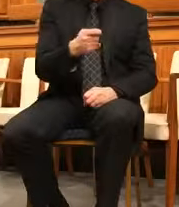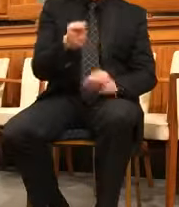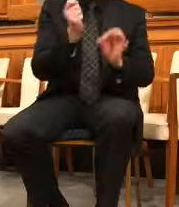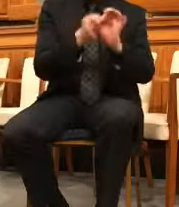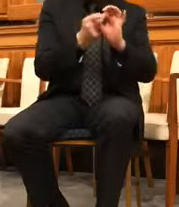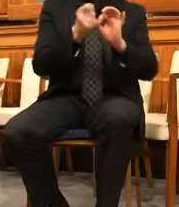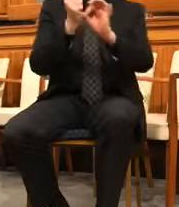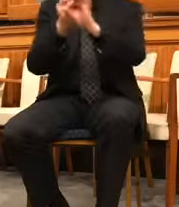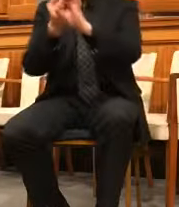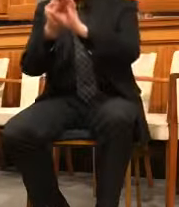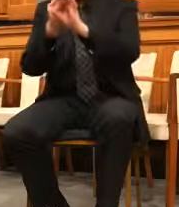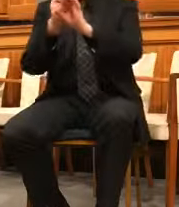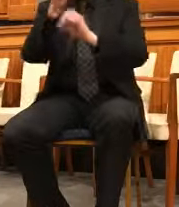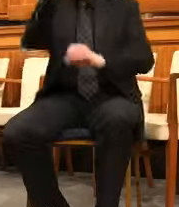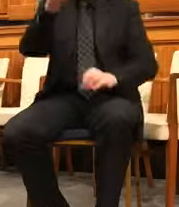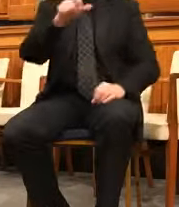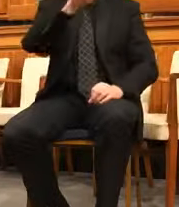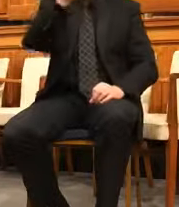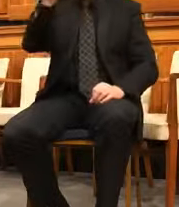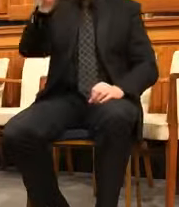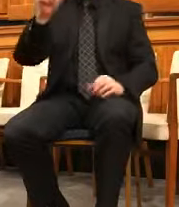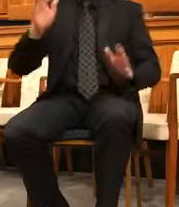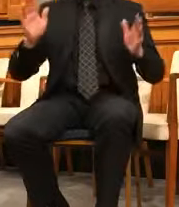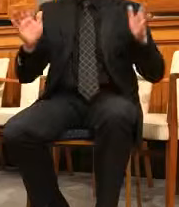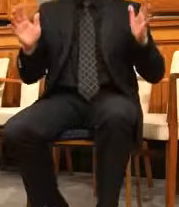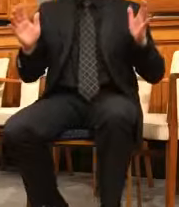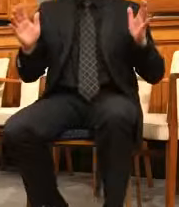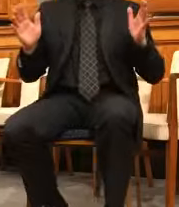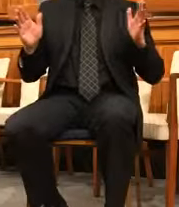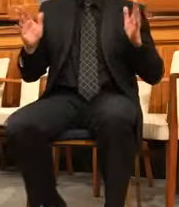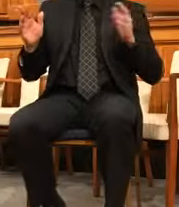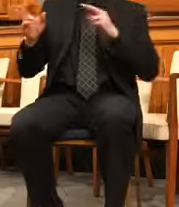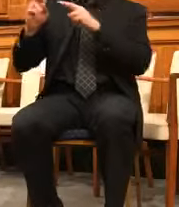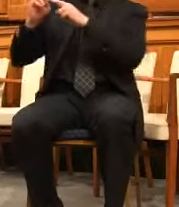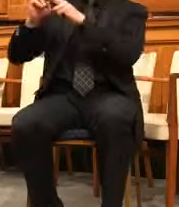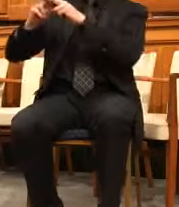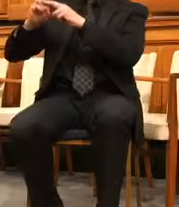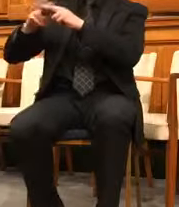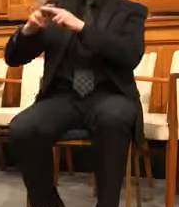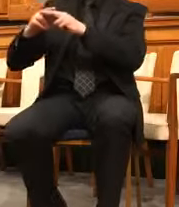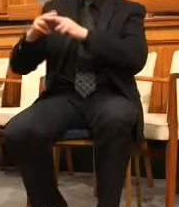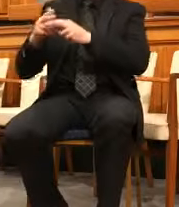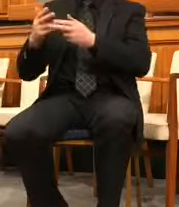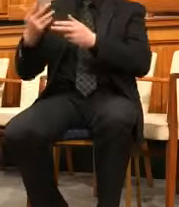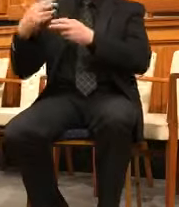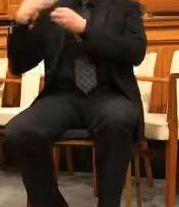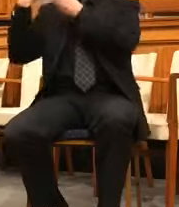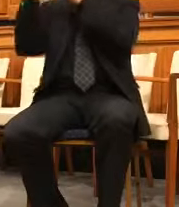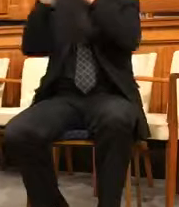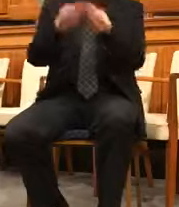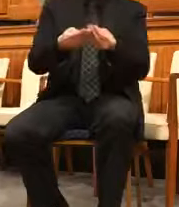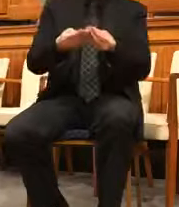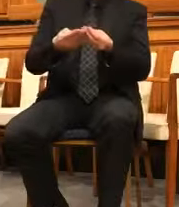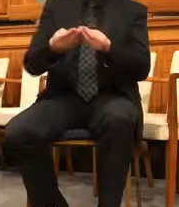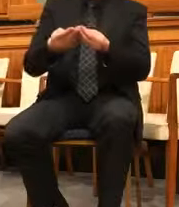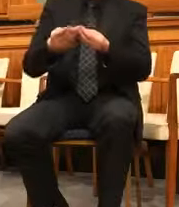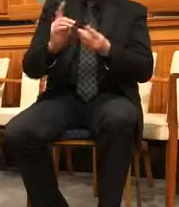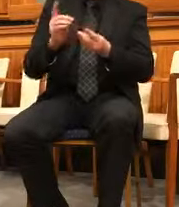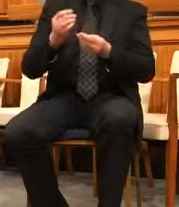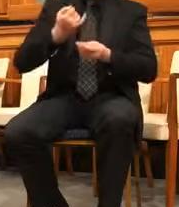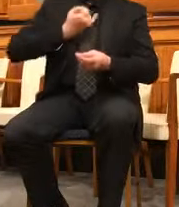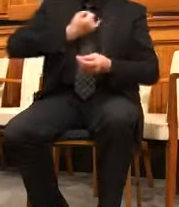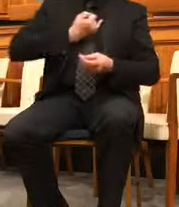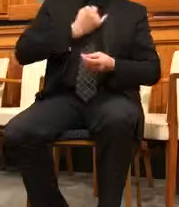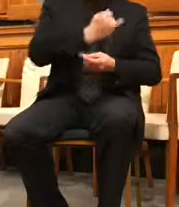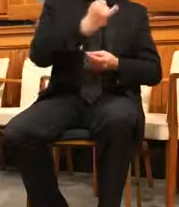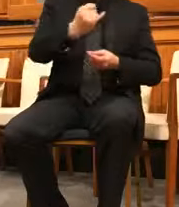cross, and God the Father laid upon him all the guilt of everyone in the world who would